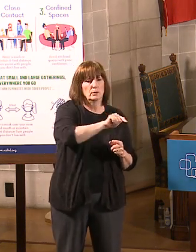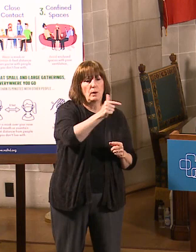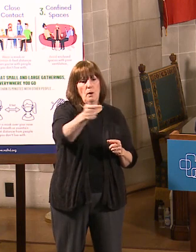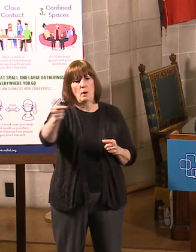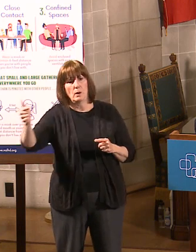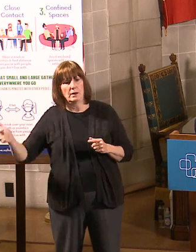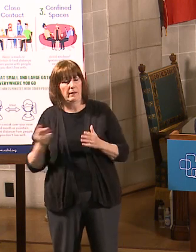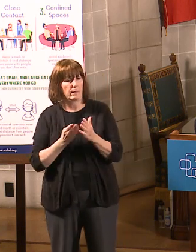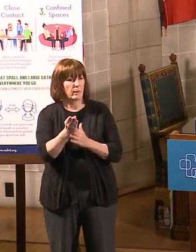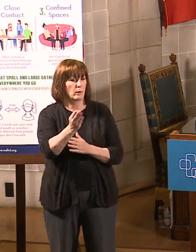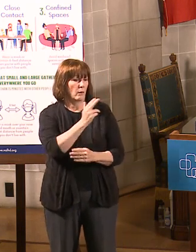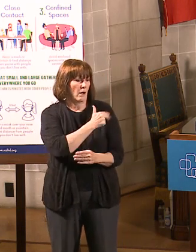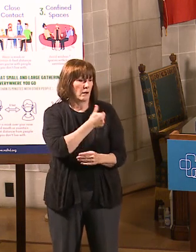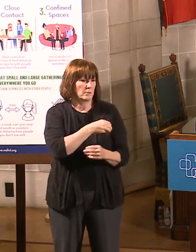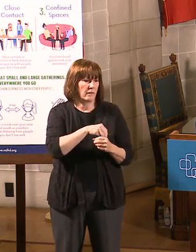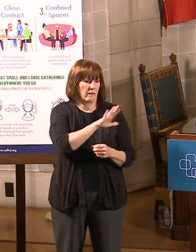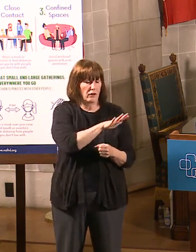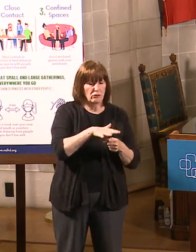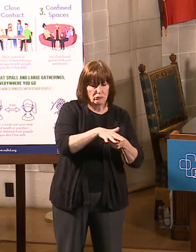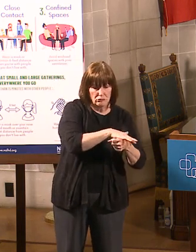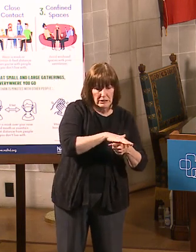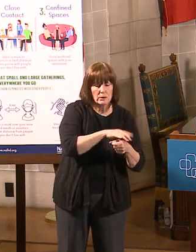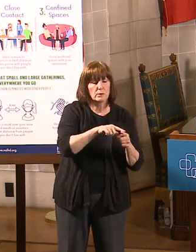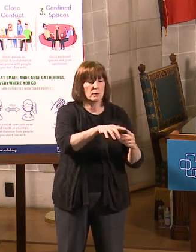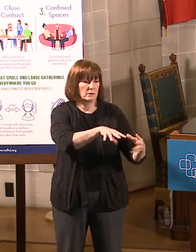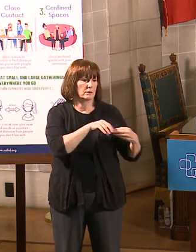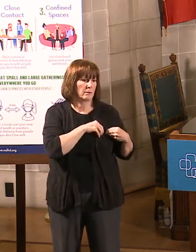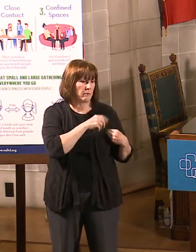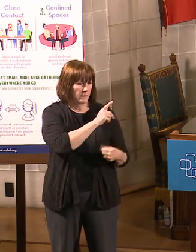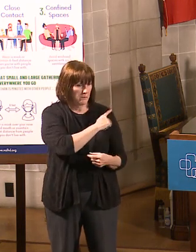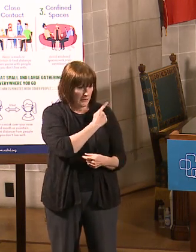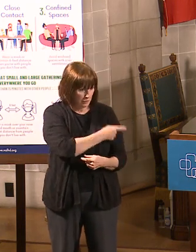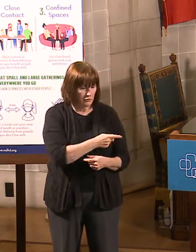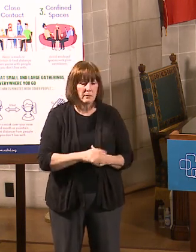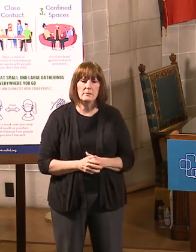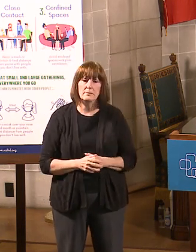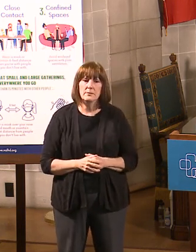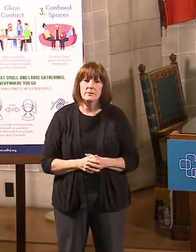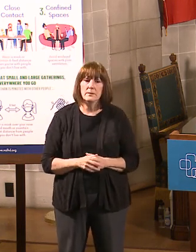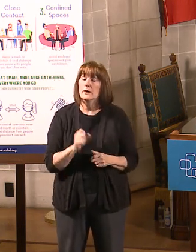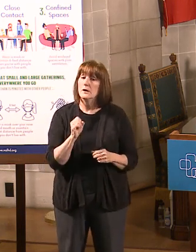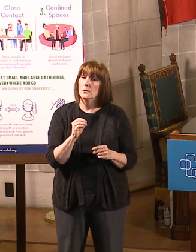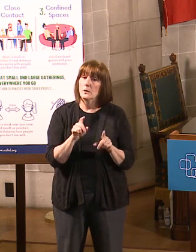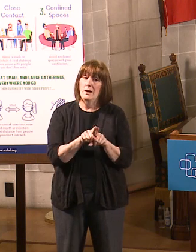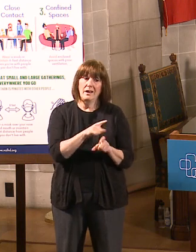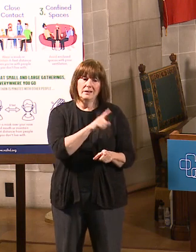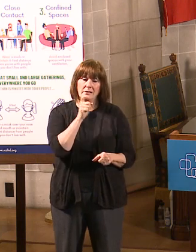through the hospitals in that region to go ahead and accept that patient. So it has,